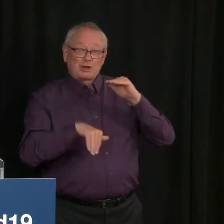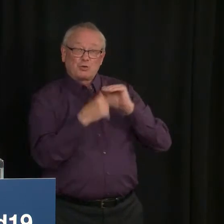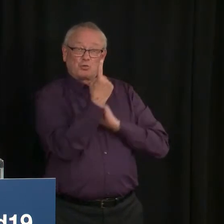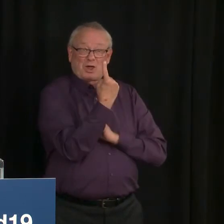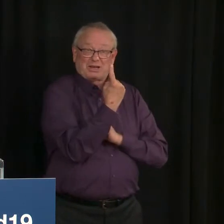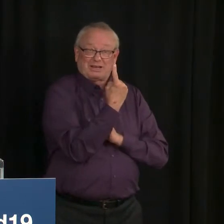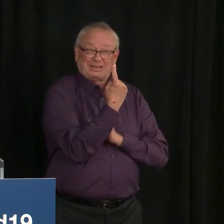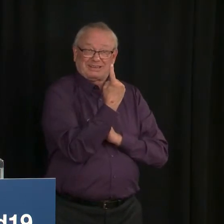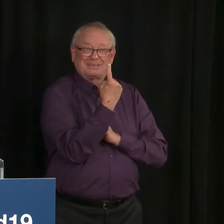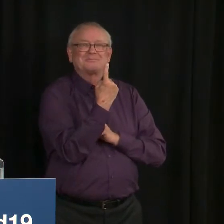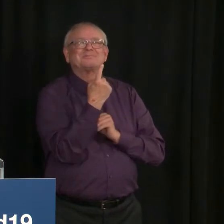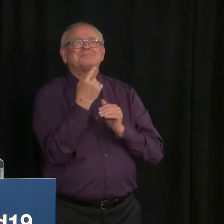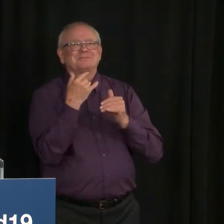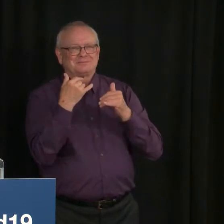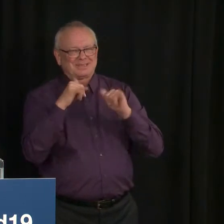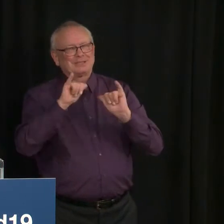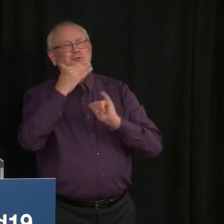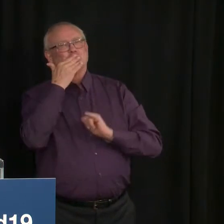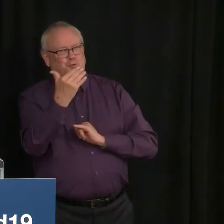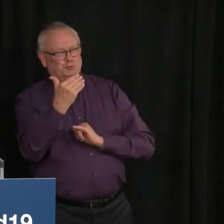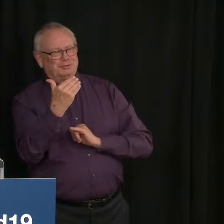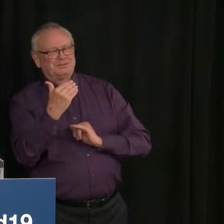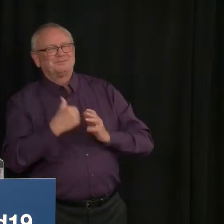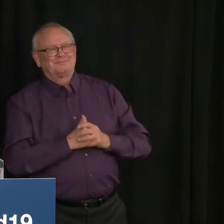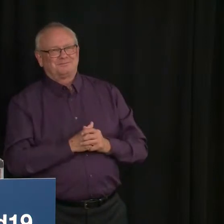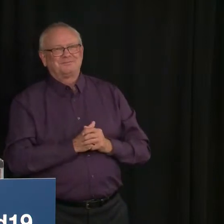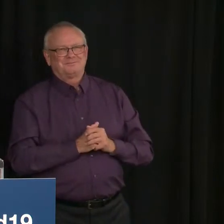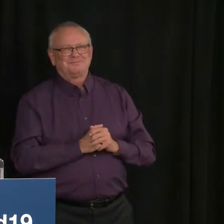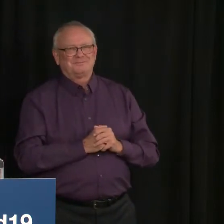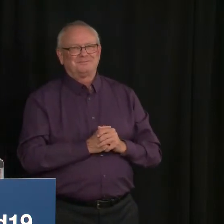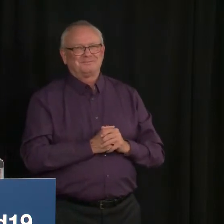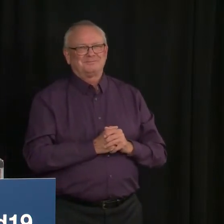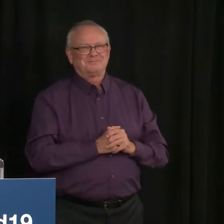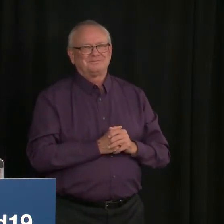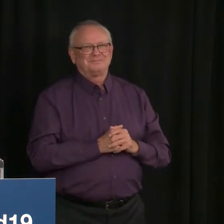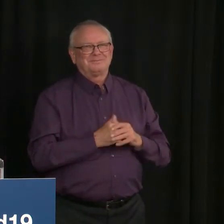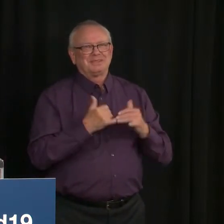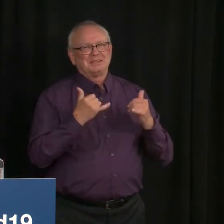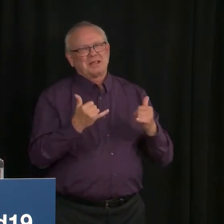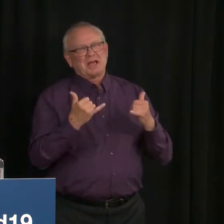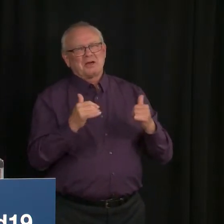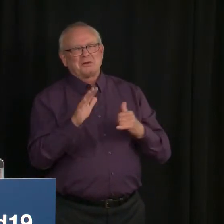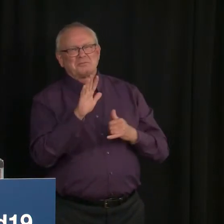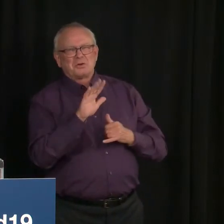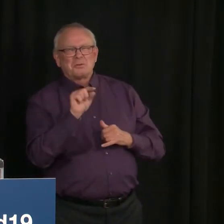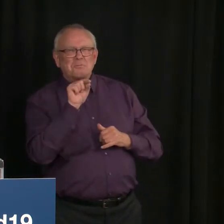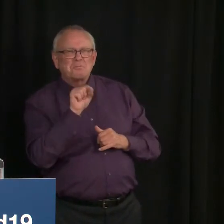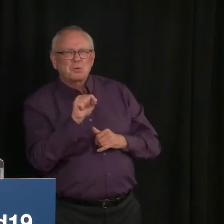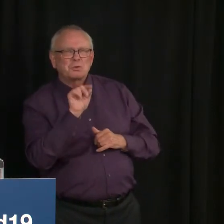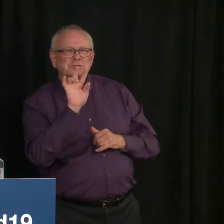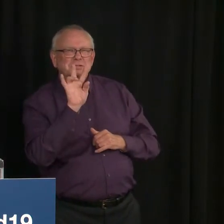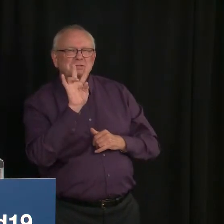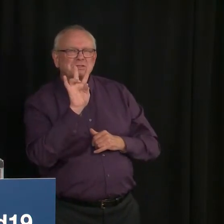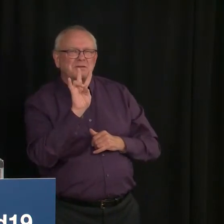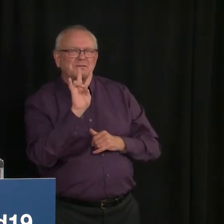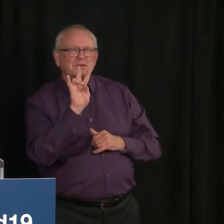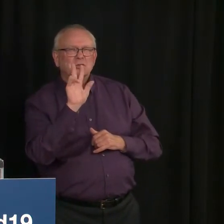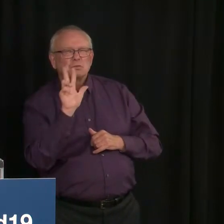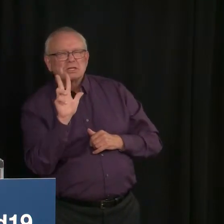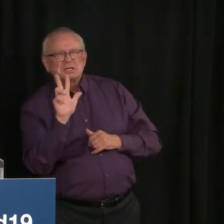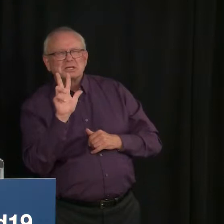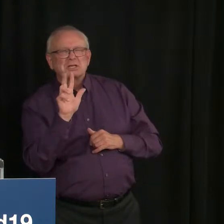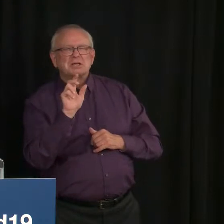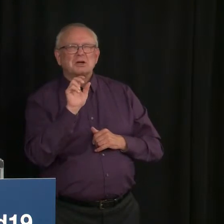at severe outcomes at all. And so we do see, again, we're sitting around that 0.73, 0.74 mark, that our case